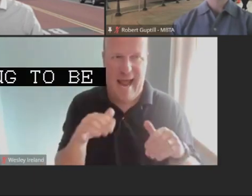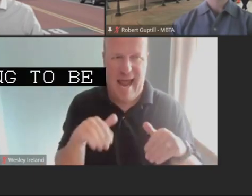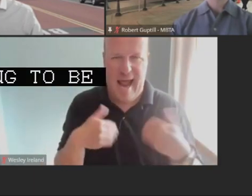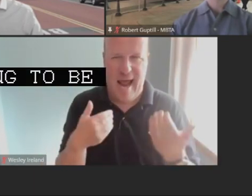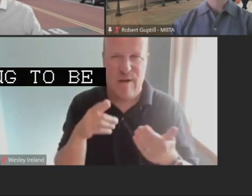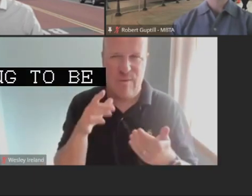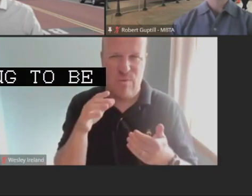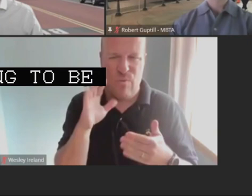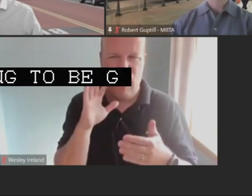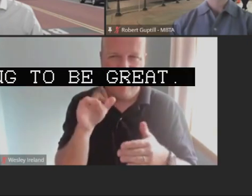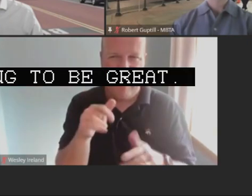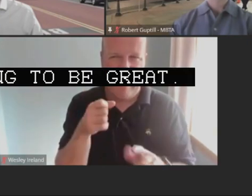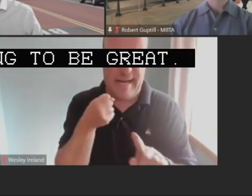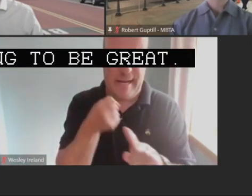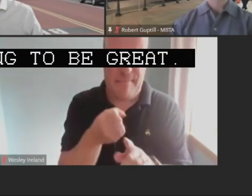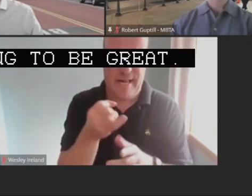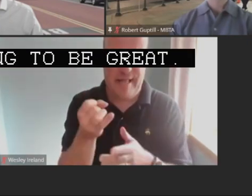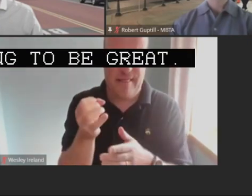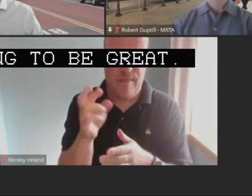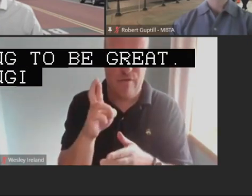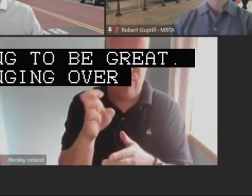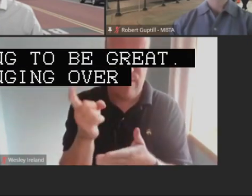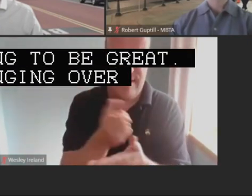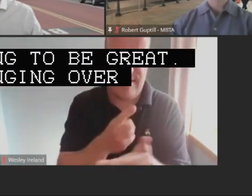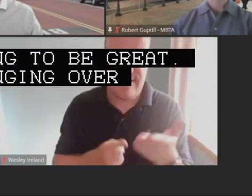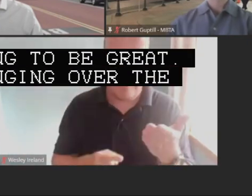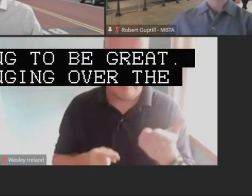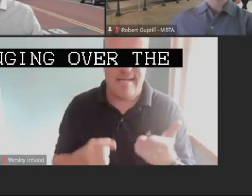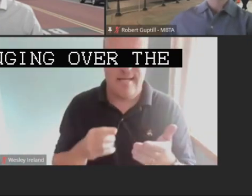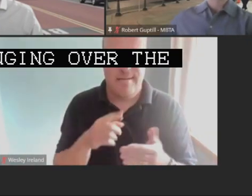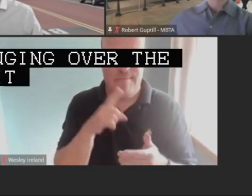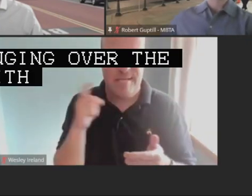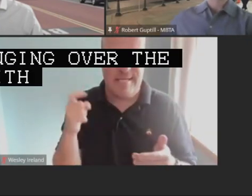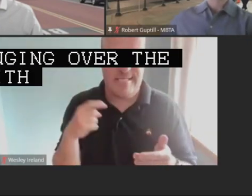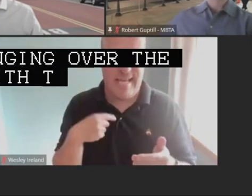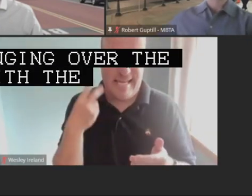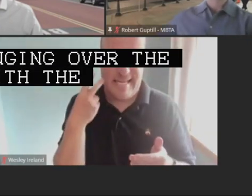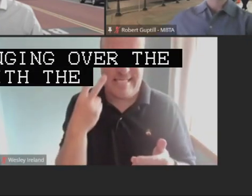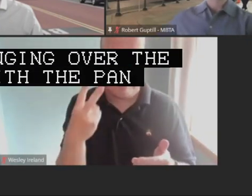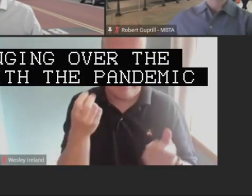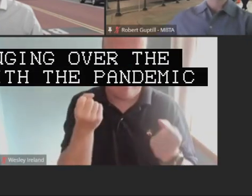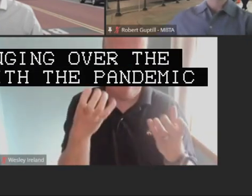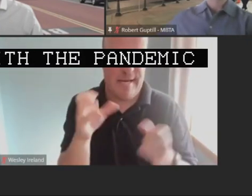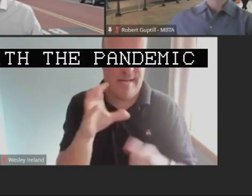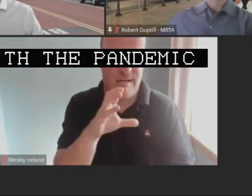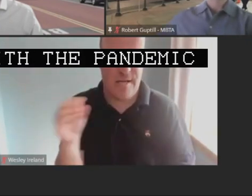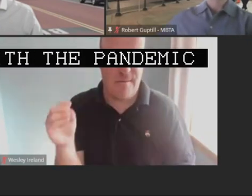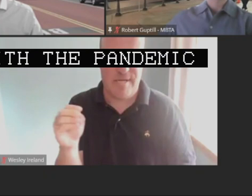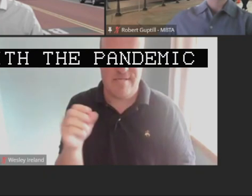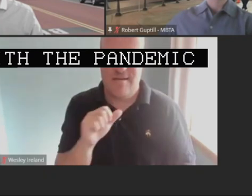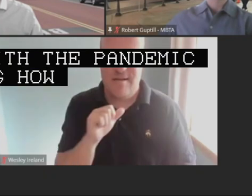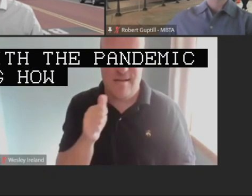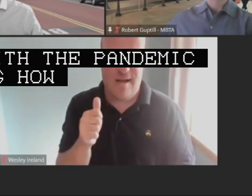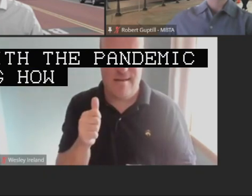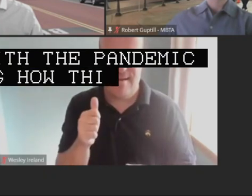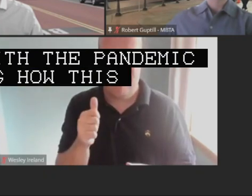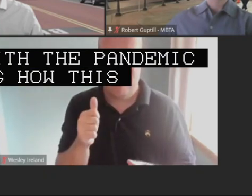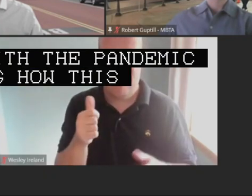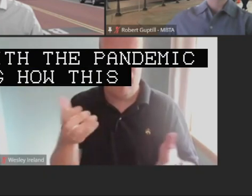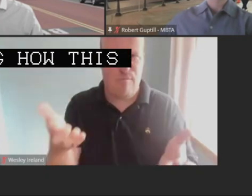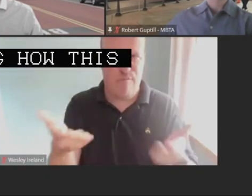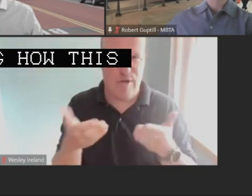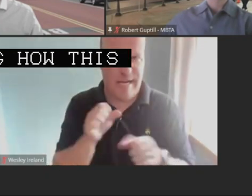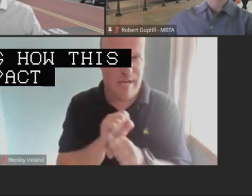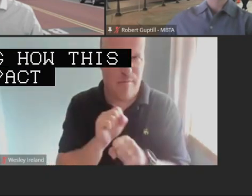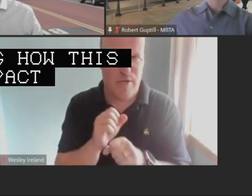past 2 years with the pandemic, and I'm just wondering how these changes are going to, this redesign is going to impact some of these changes, because